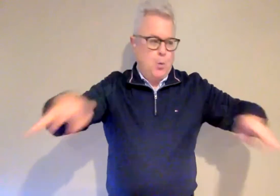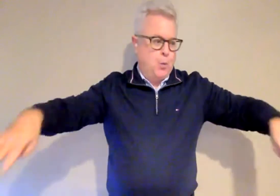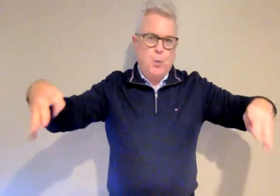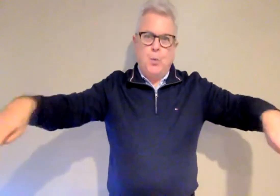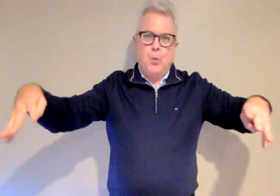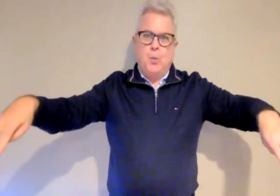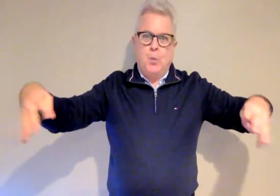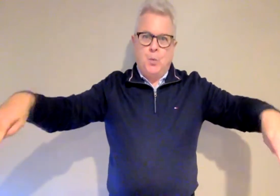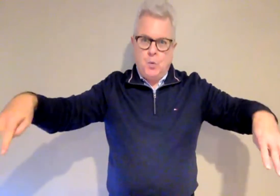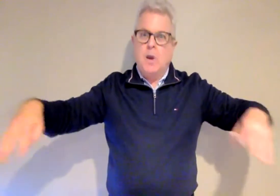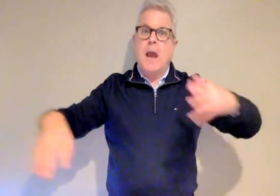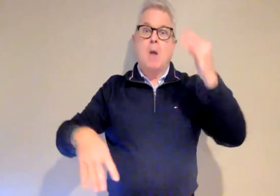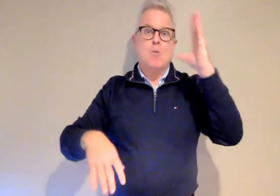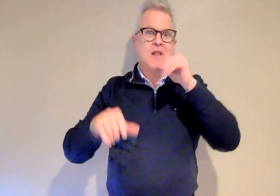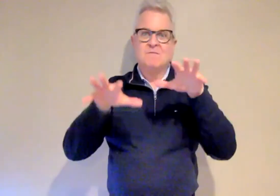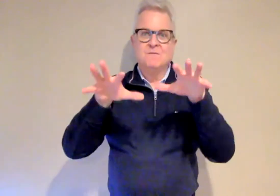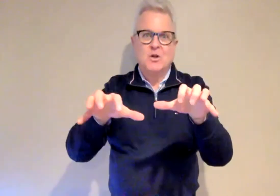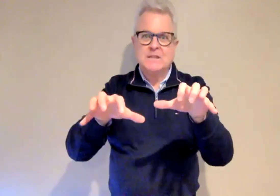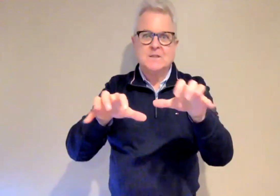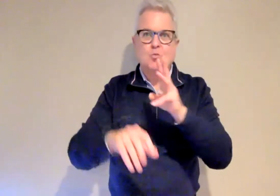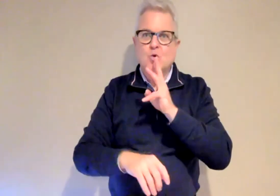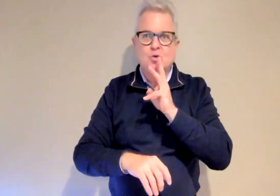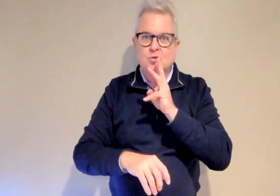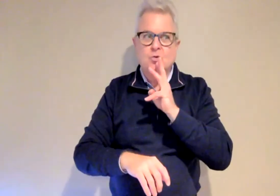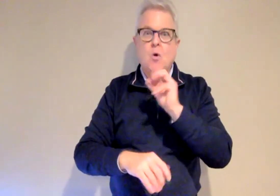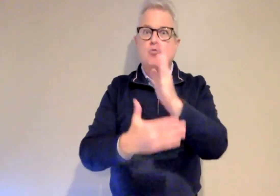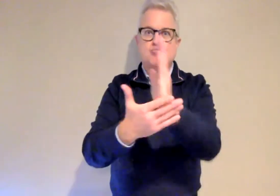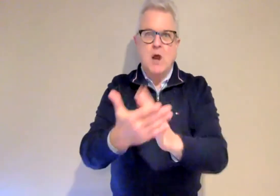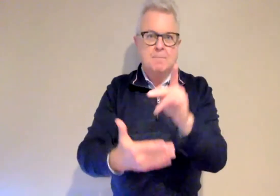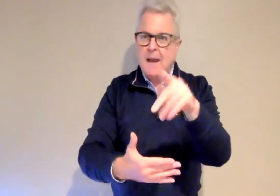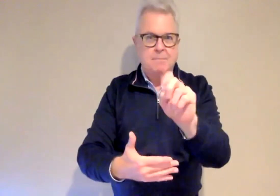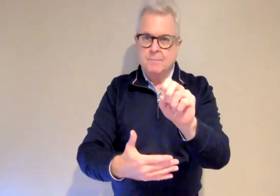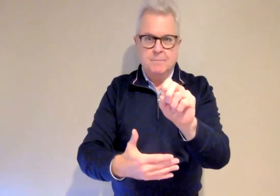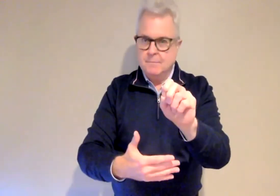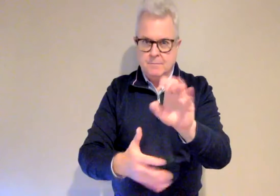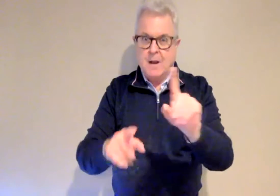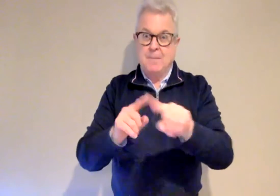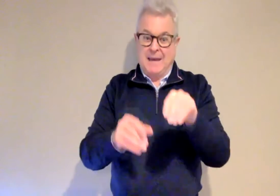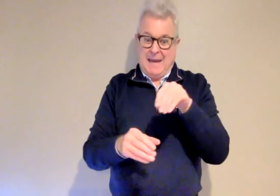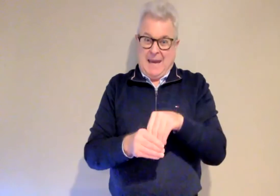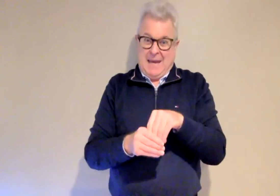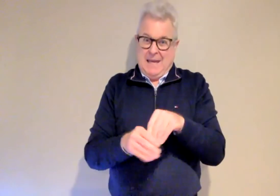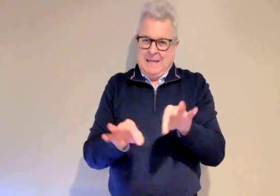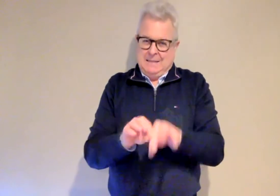flow should be shut off inside the house for that pipe to circumvent freezing.